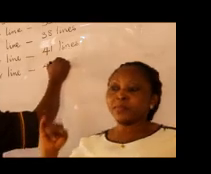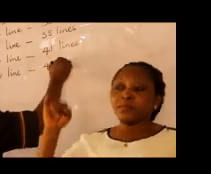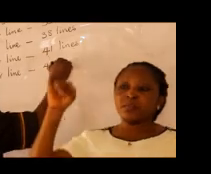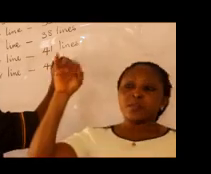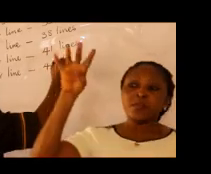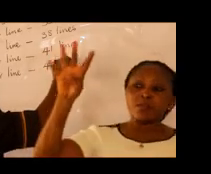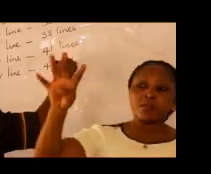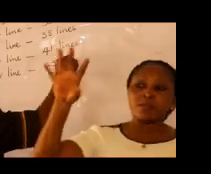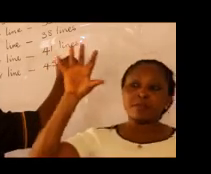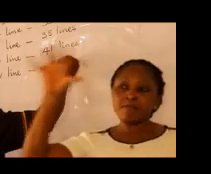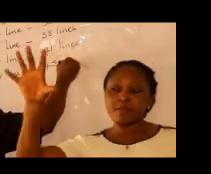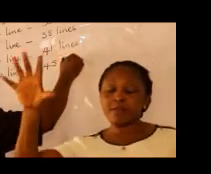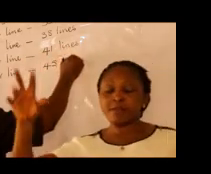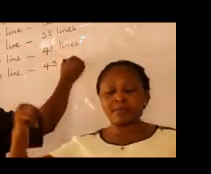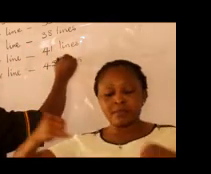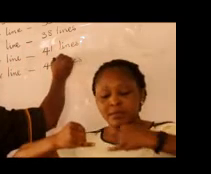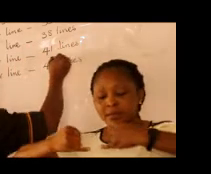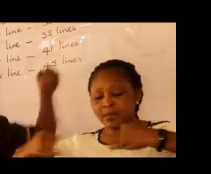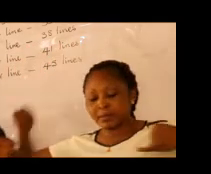45 lines.